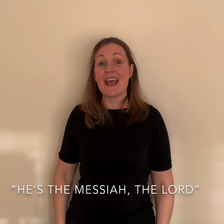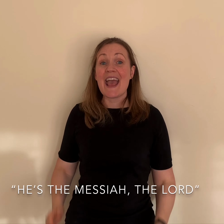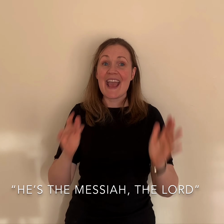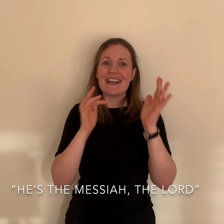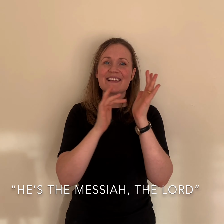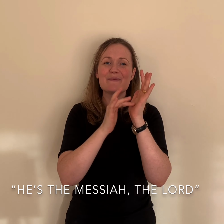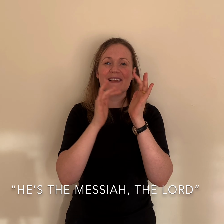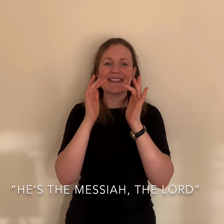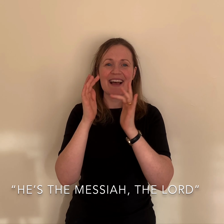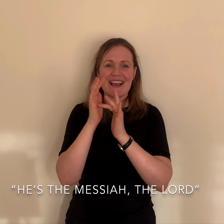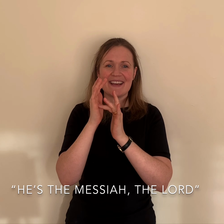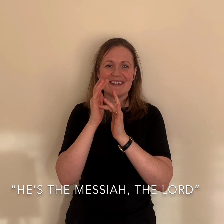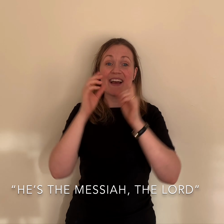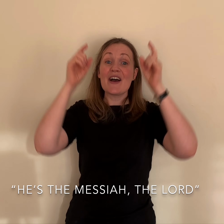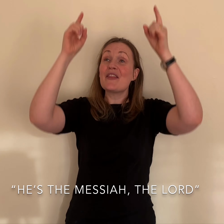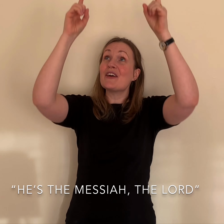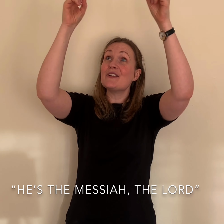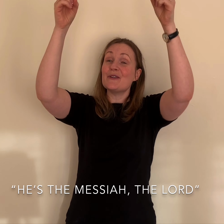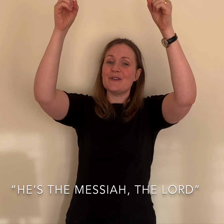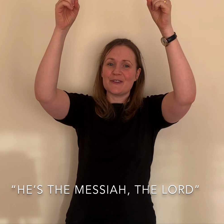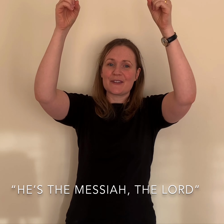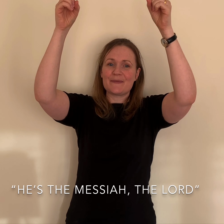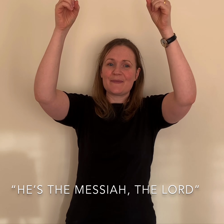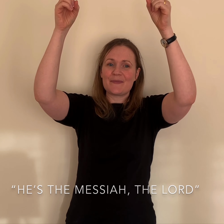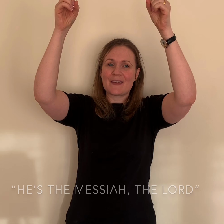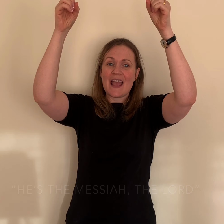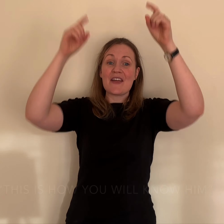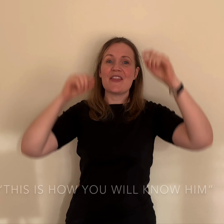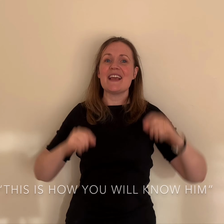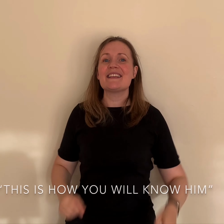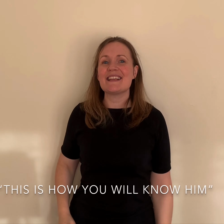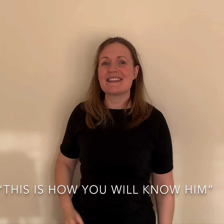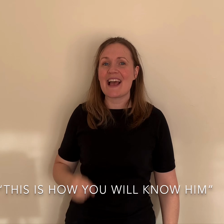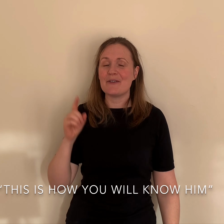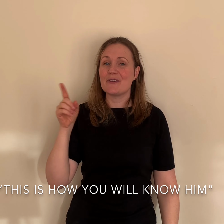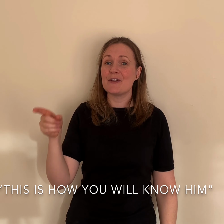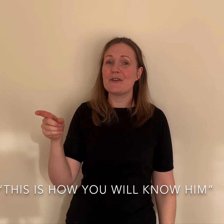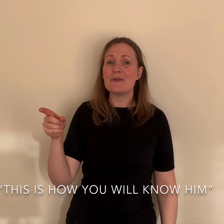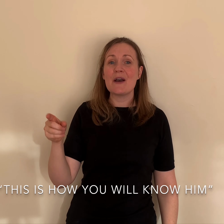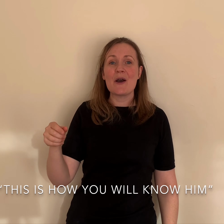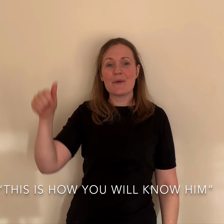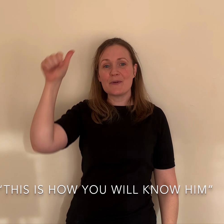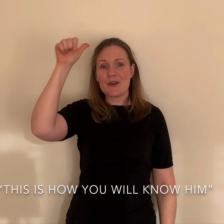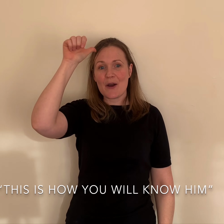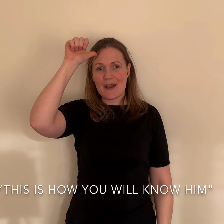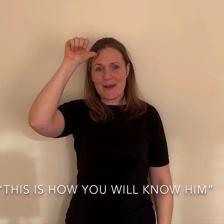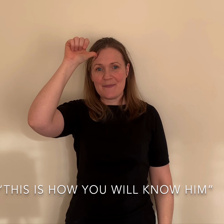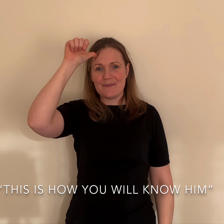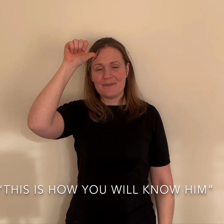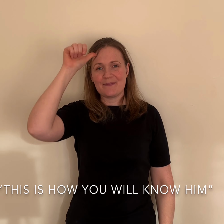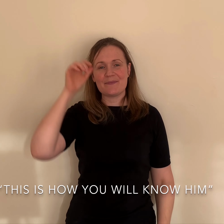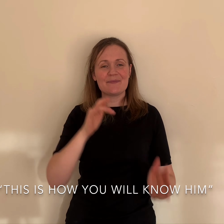He is the Messiah, the Lord. This is how you will know him.